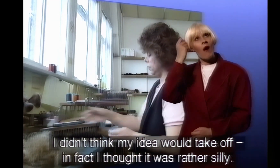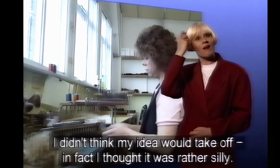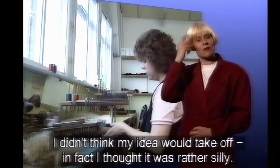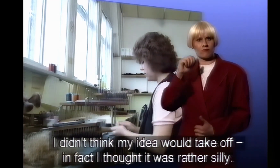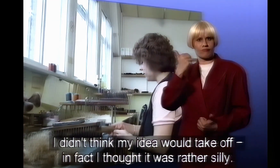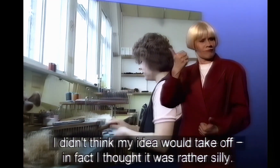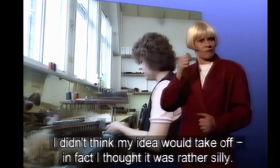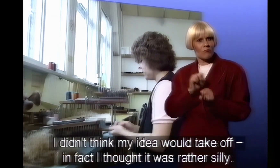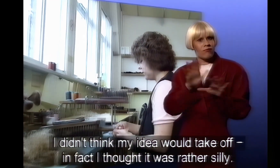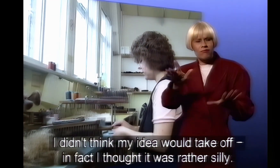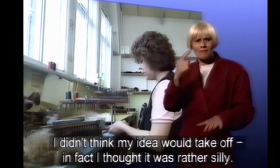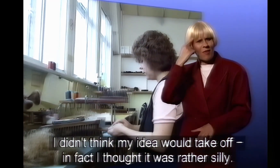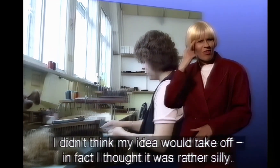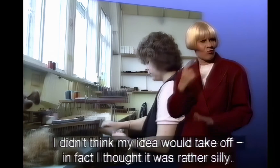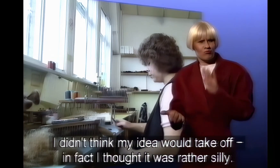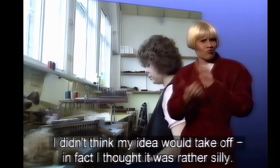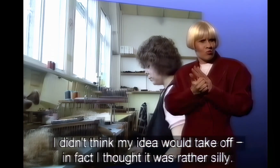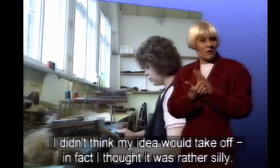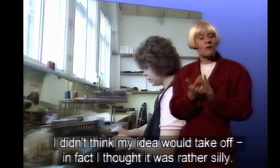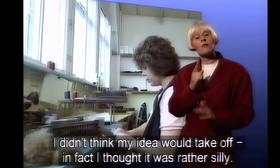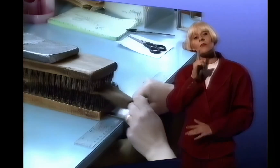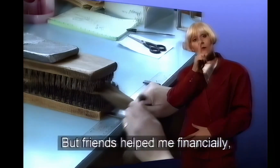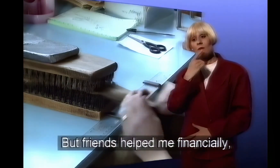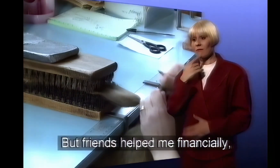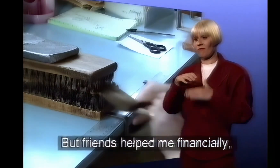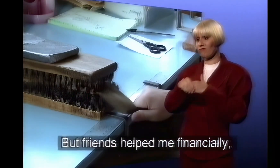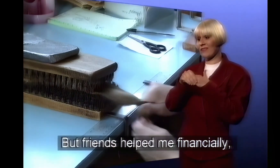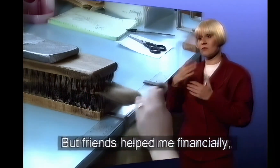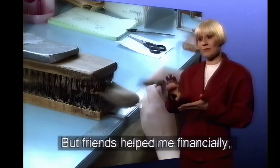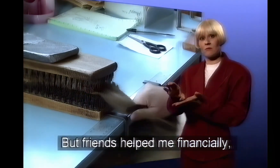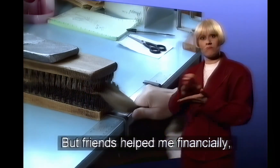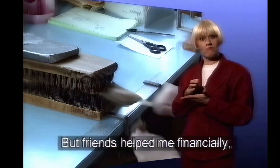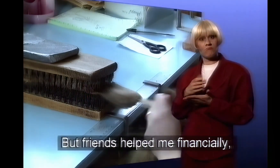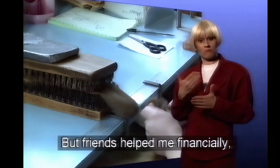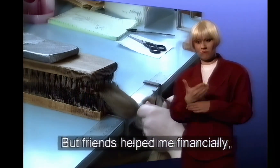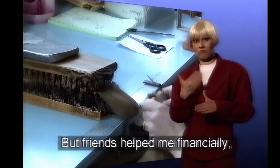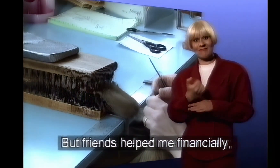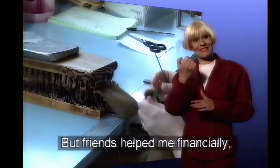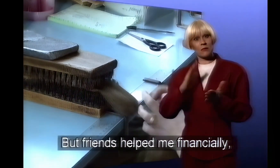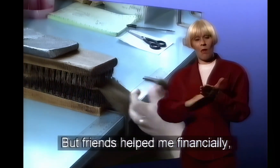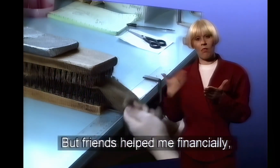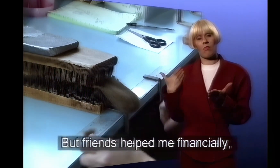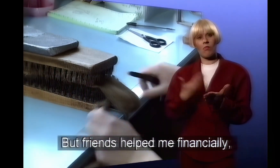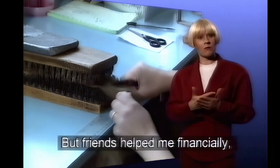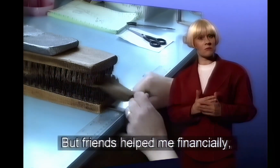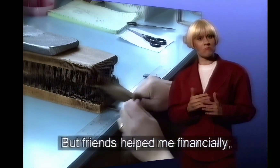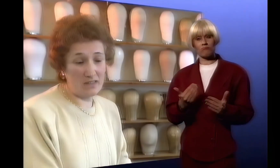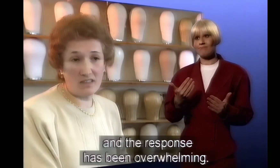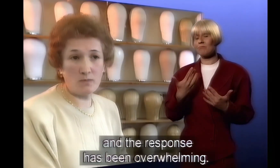In fact, I thought it was rather silly. But my friends helped me financially, and I have been going for 6 months. The response